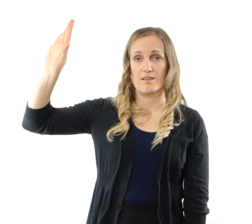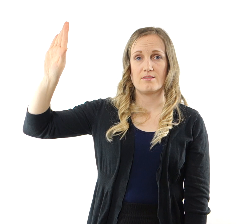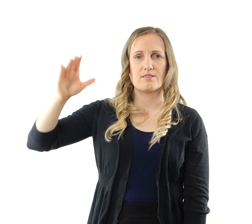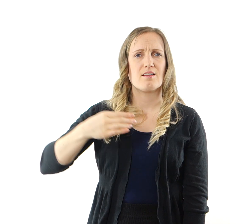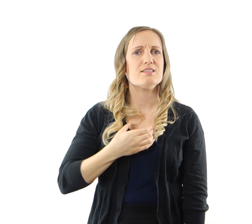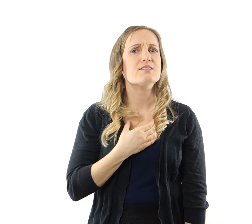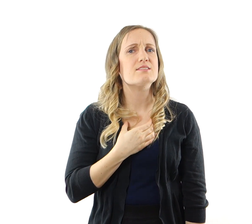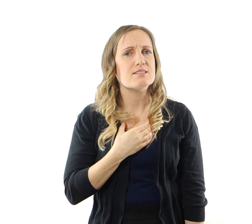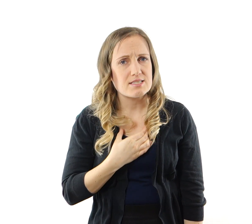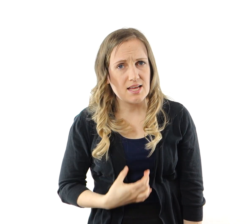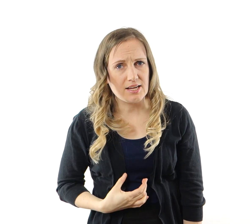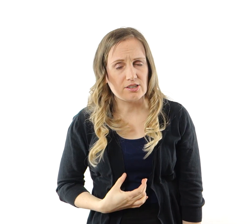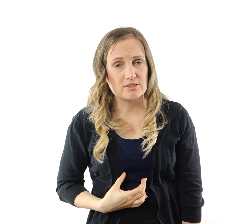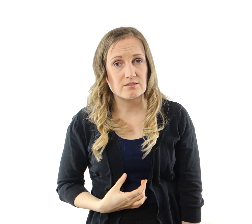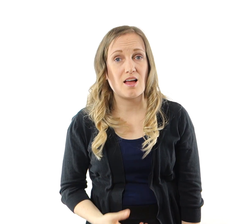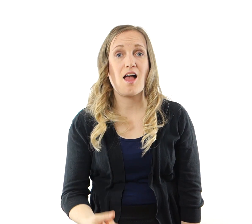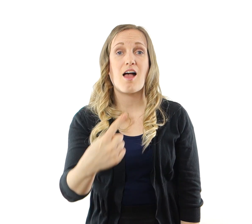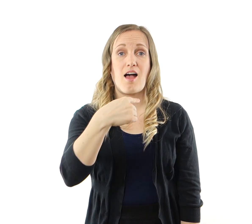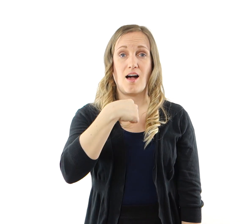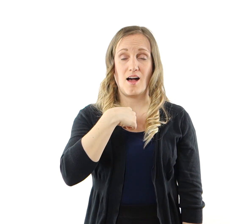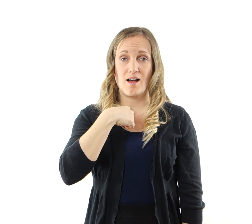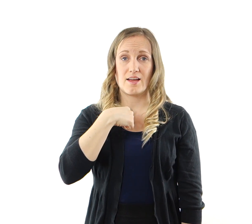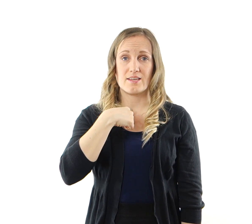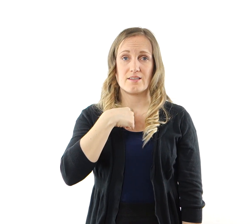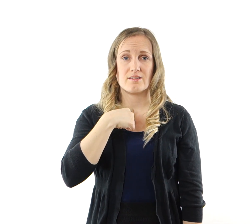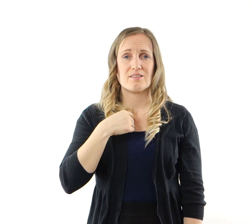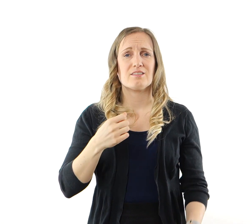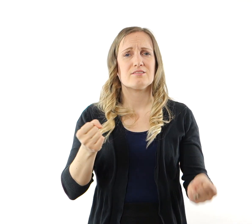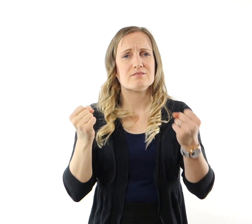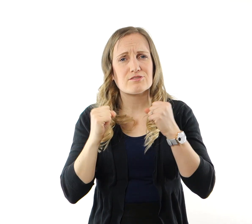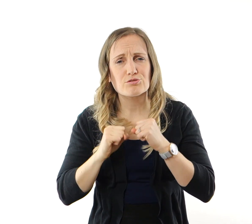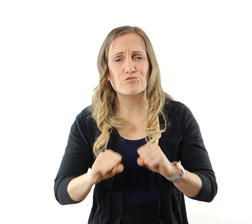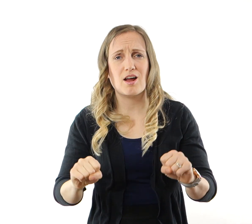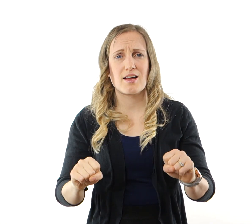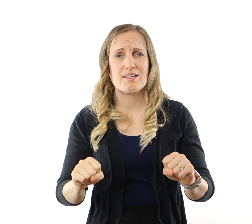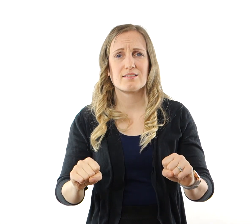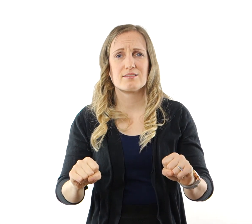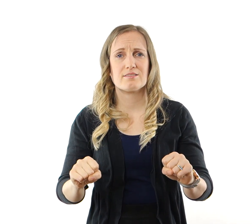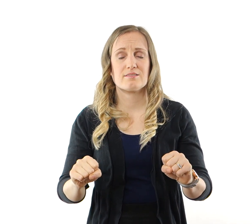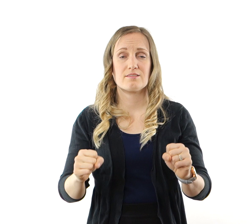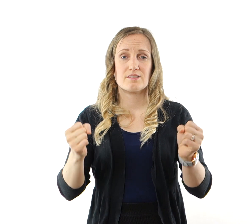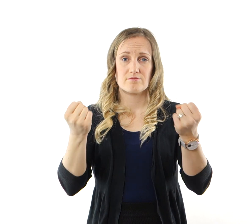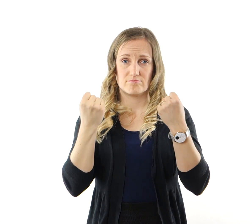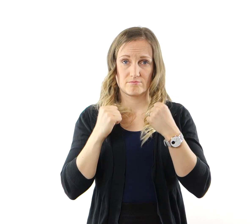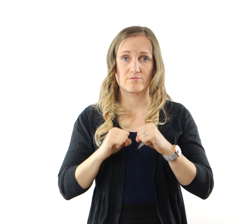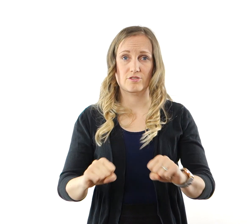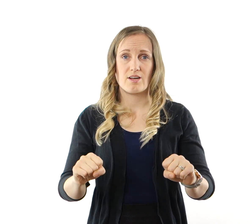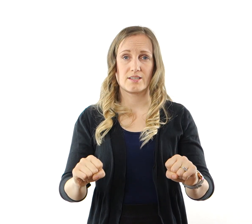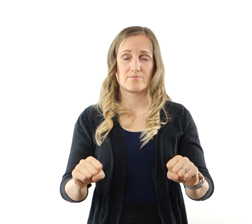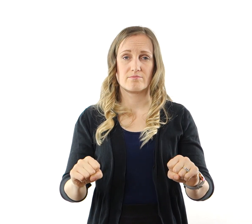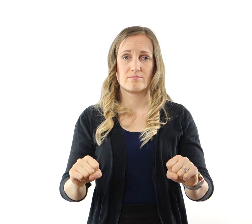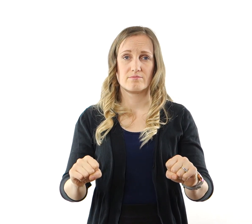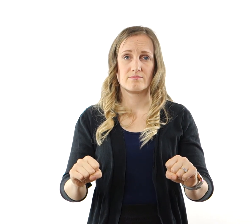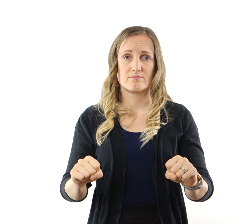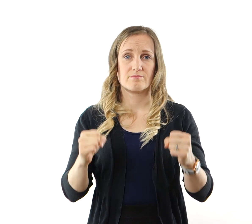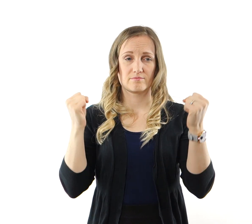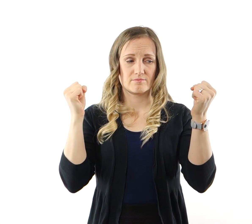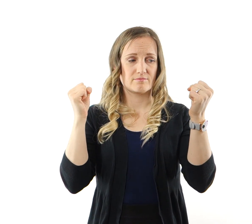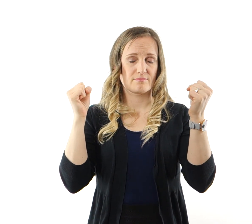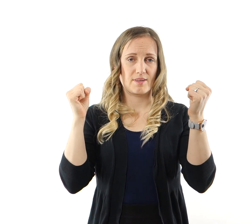His desire, I try. Try. Hands